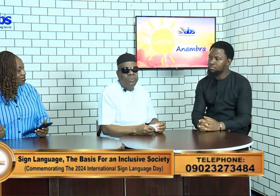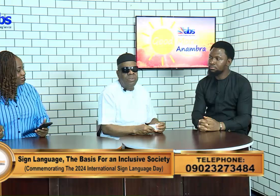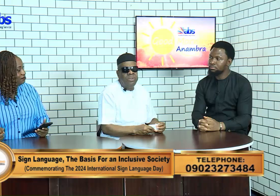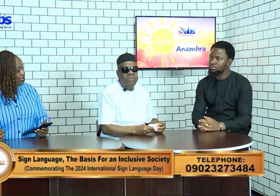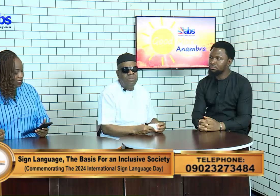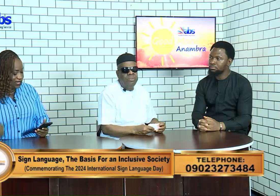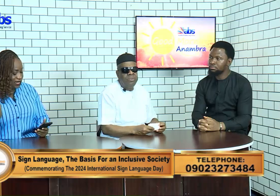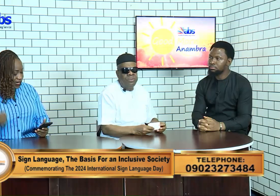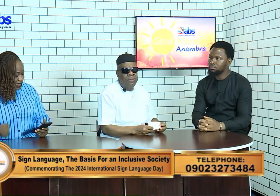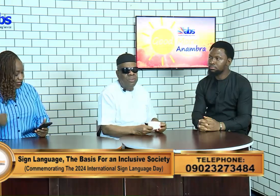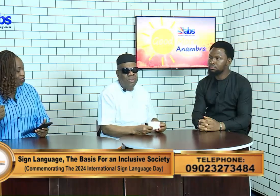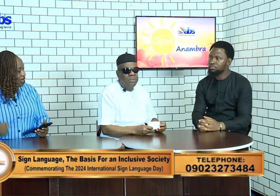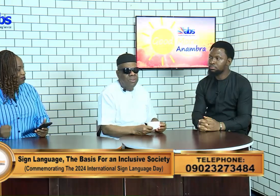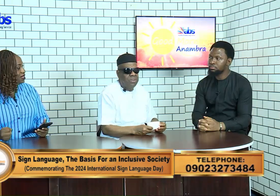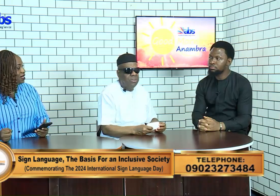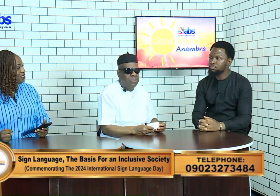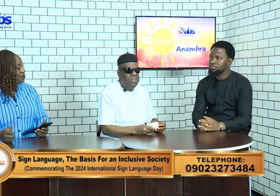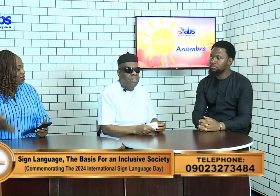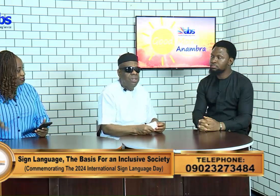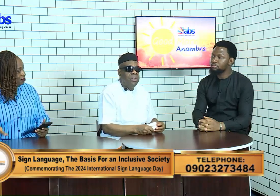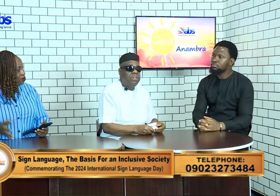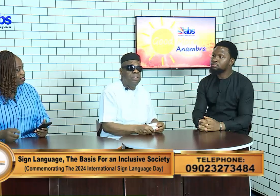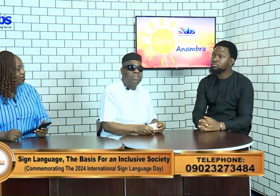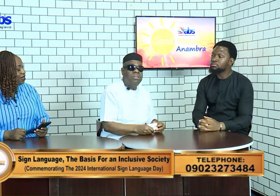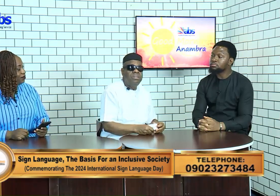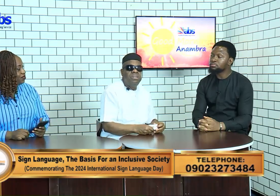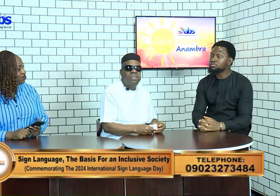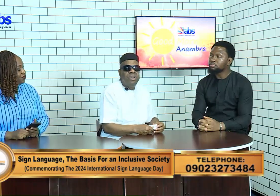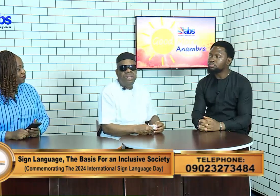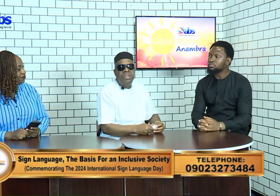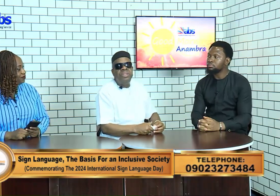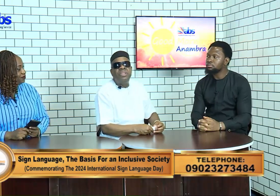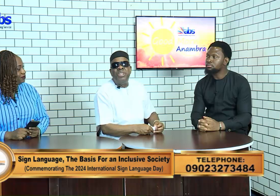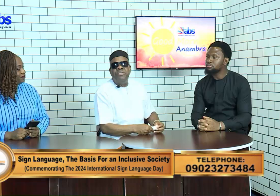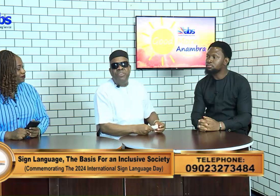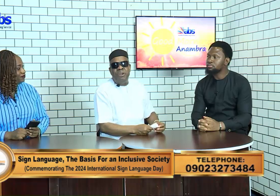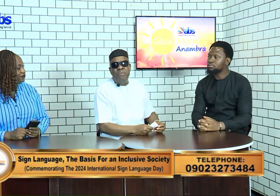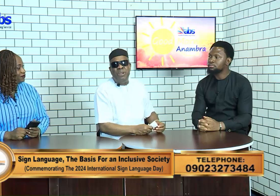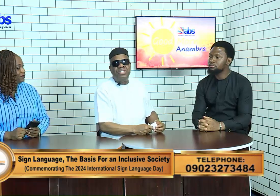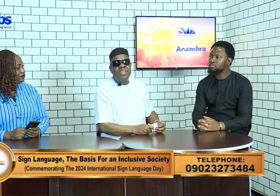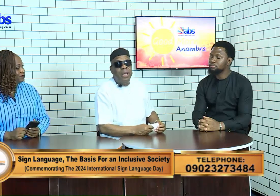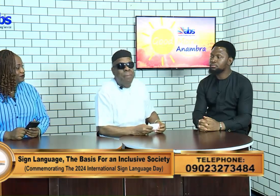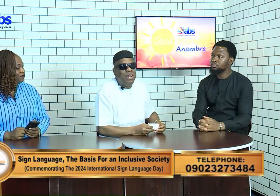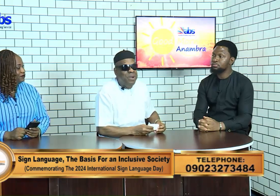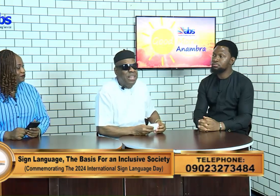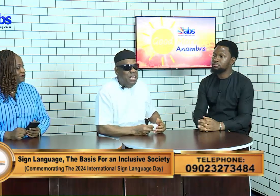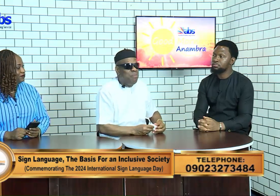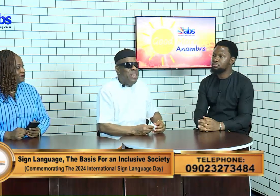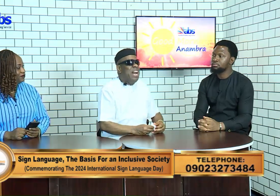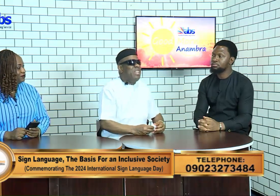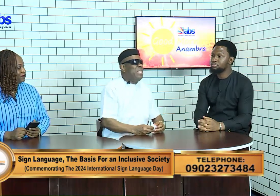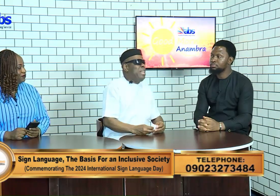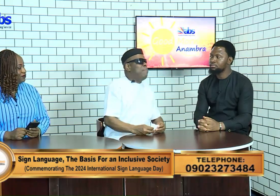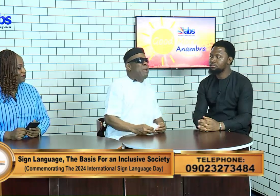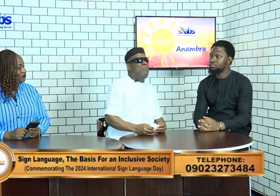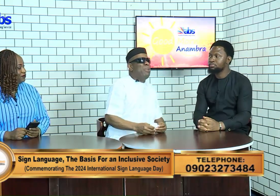and accessibility in our society, with sign language? Thank you very much. By the way, let me